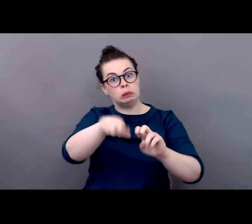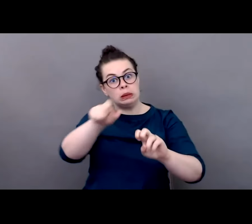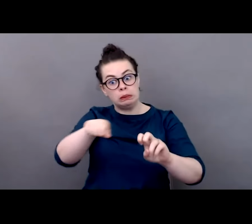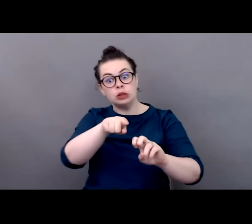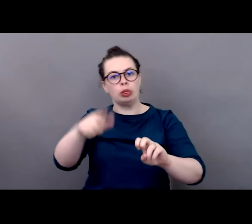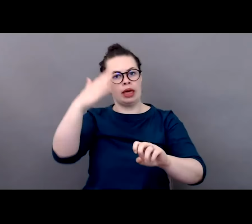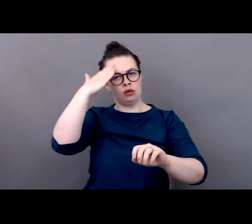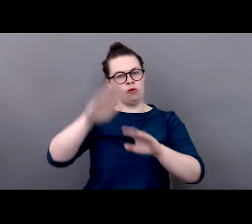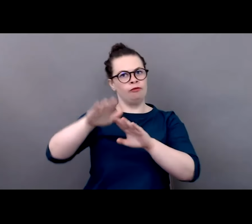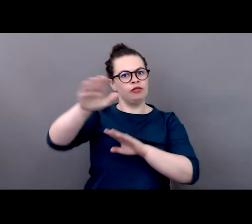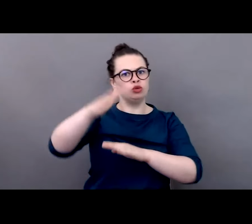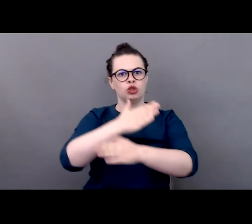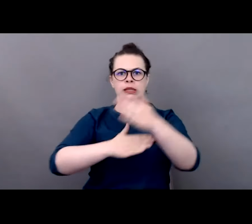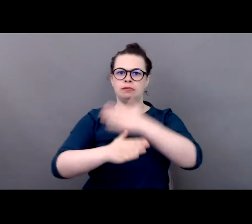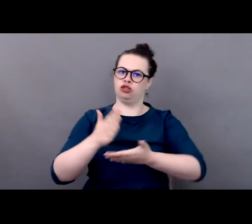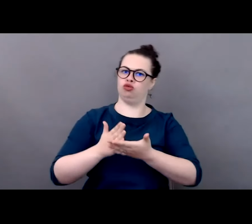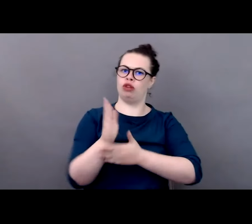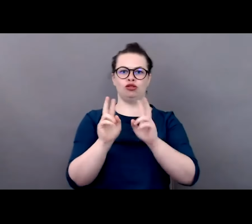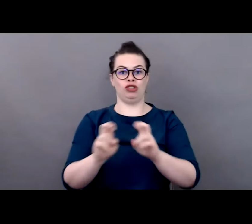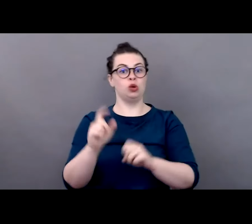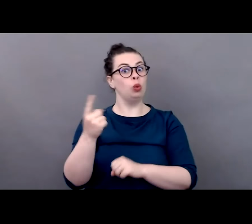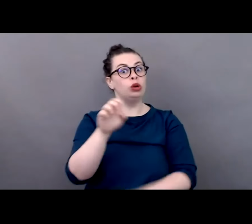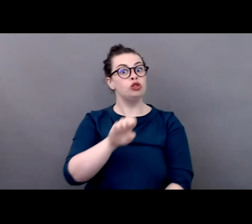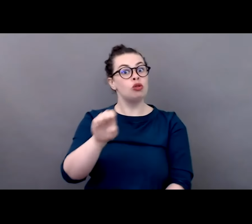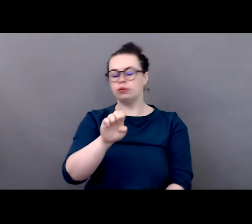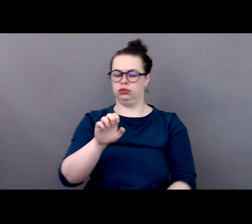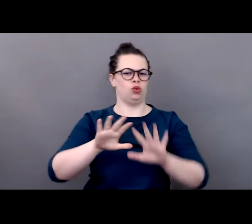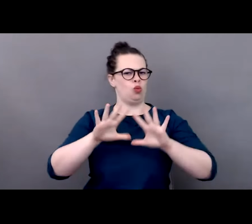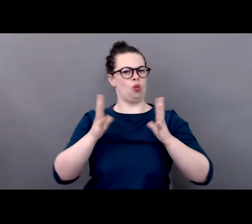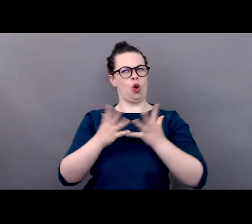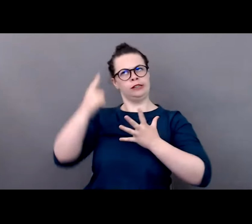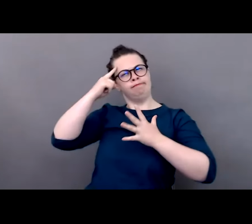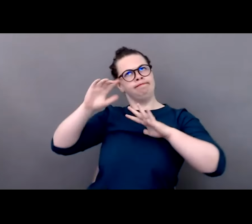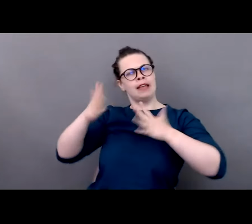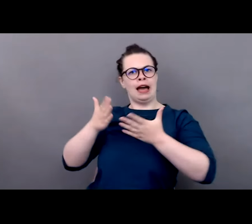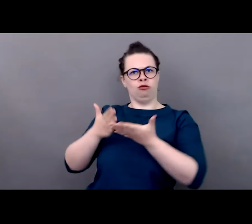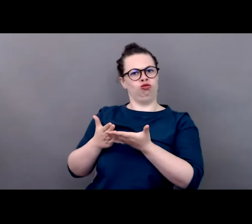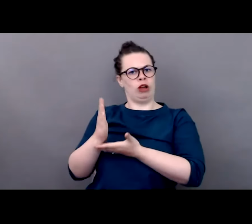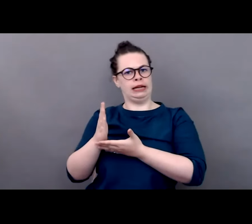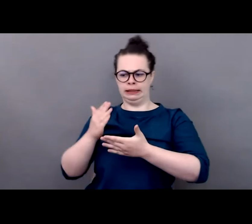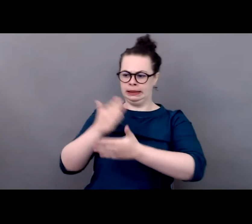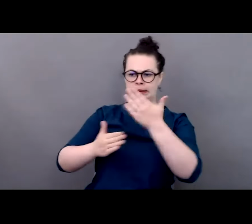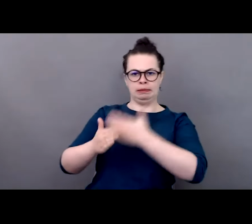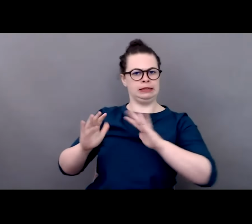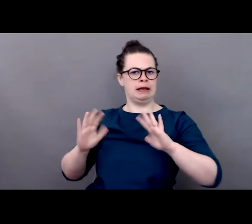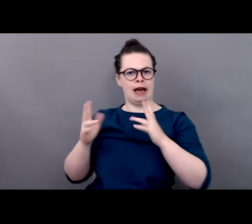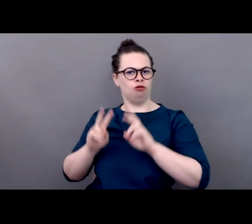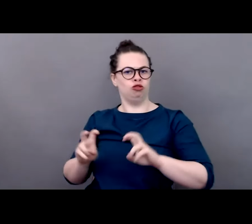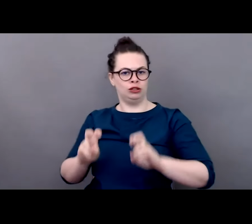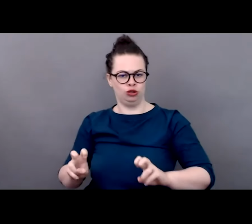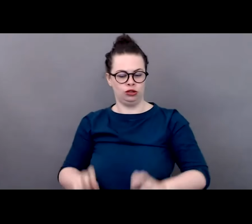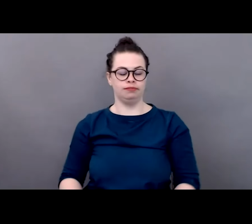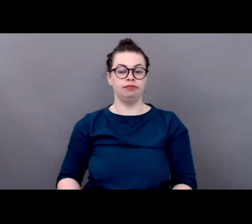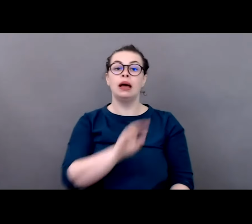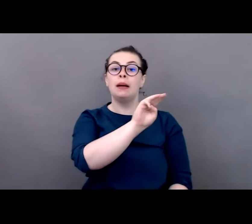rights researchers, not just for Europe, but for the world. And the idea of the Marie Curie program is that every researcher travels to a